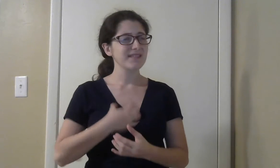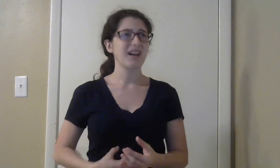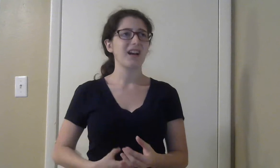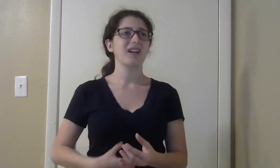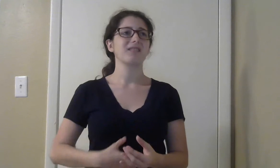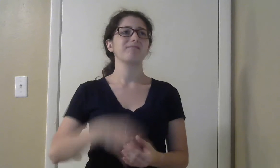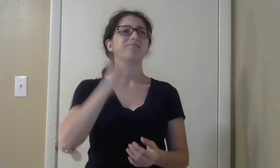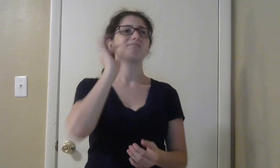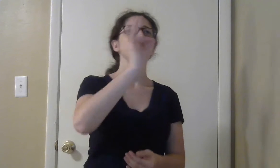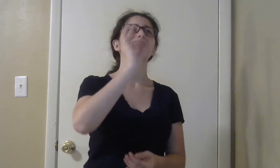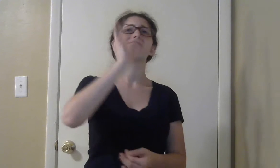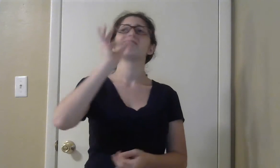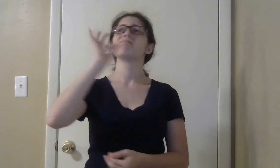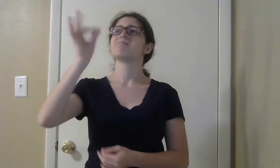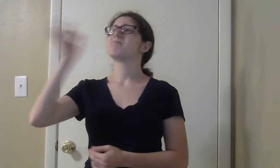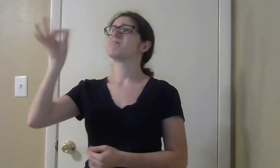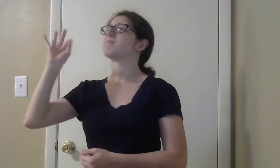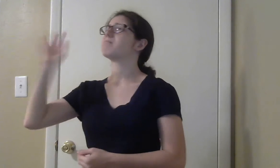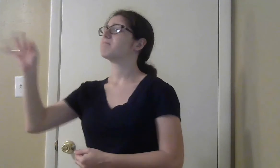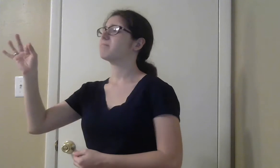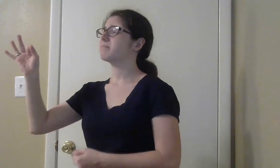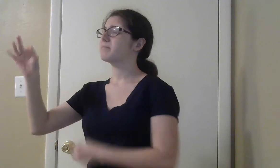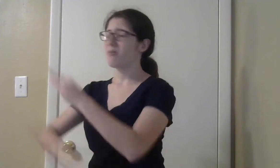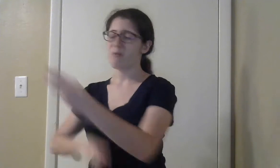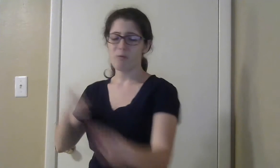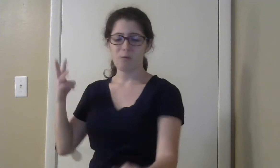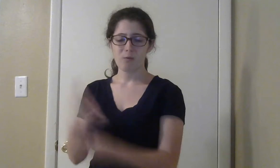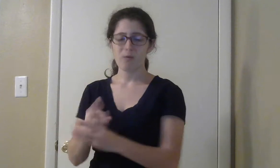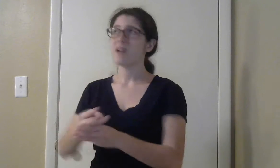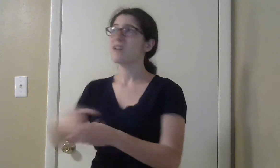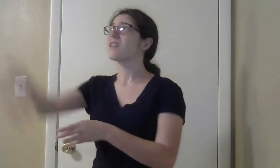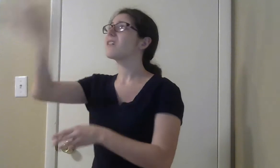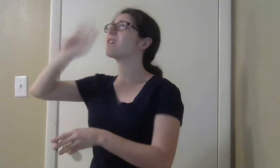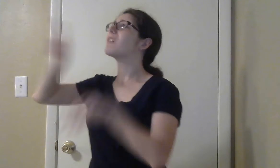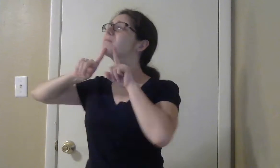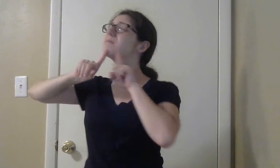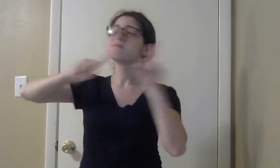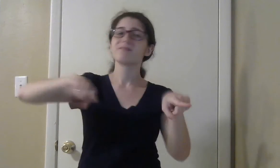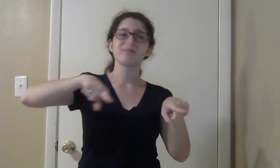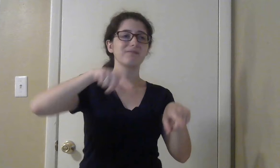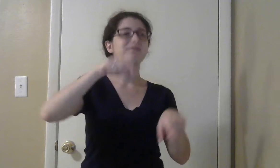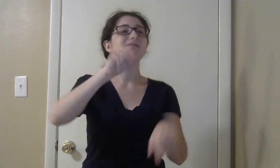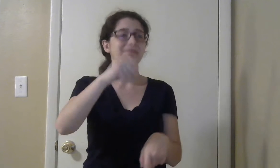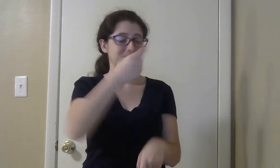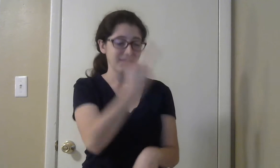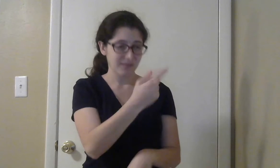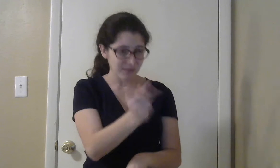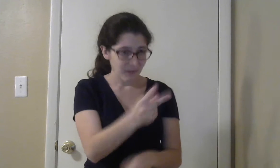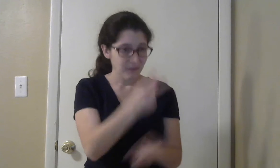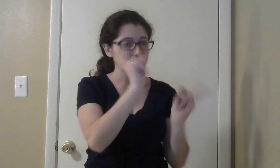God responded with an answer that totally transformed the world.